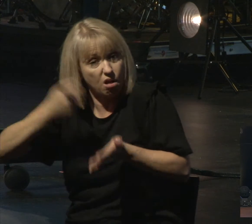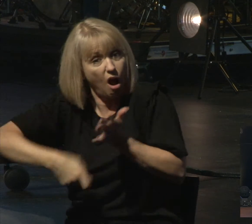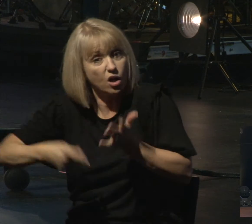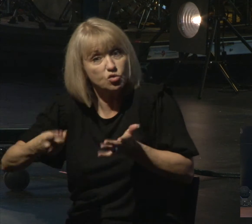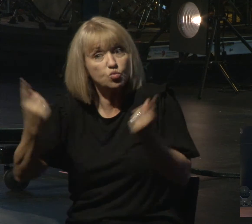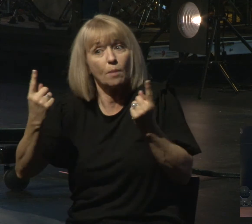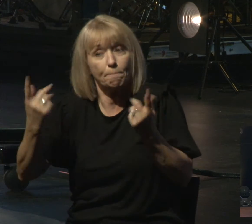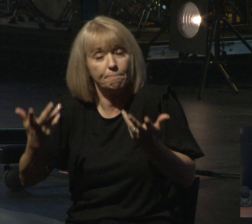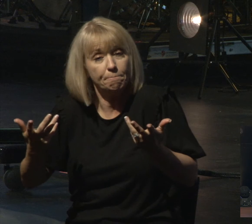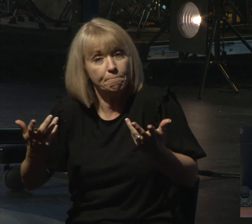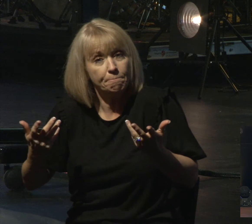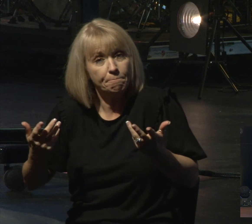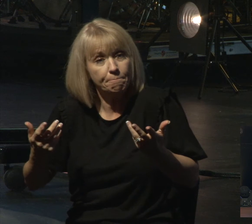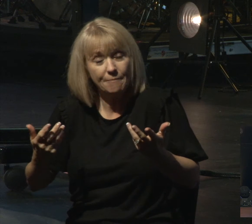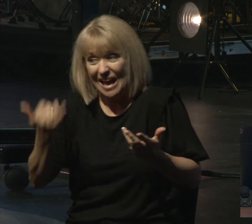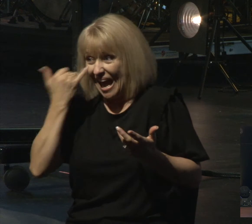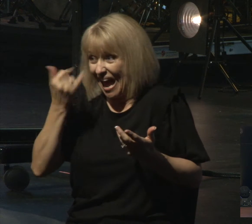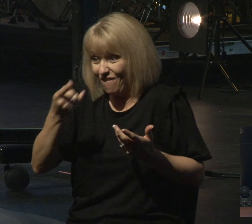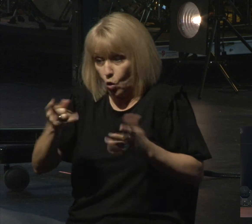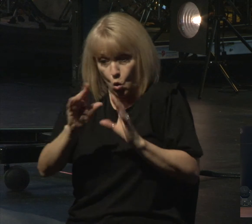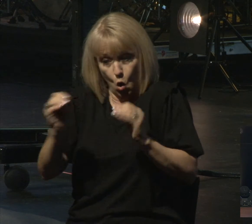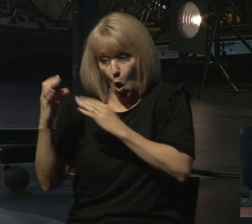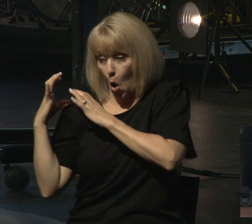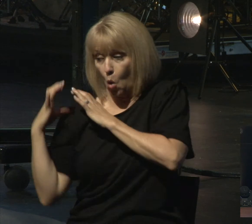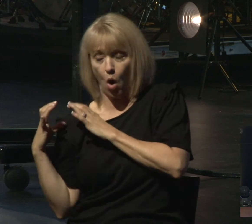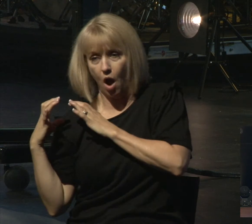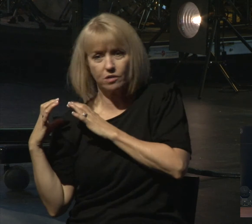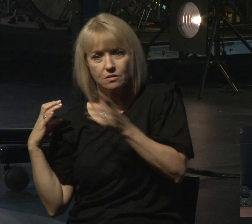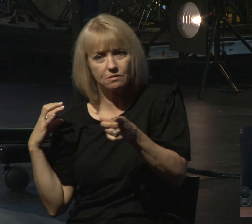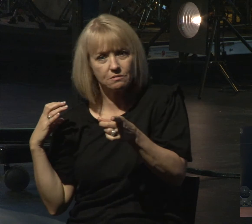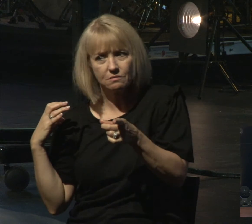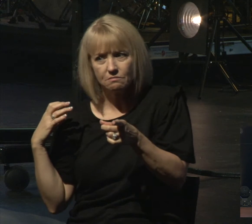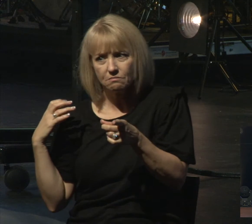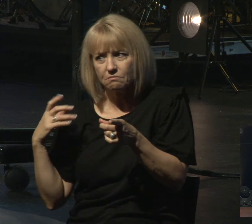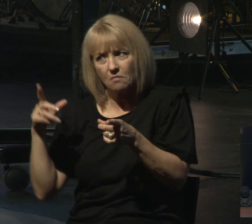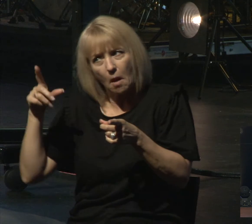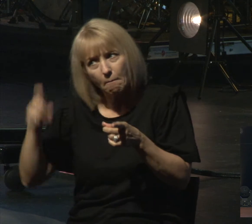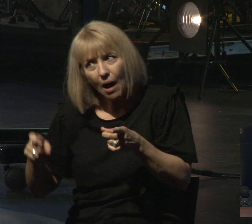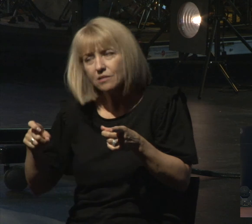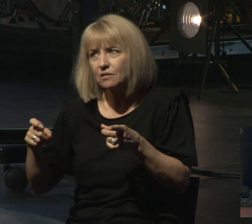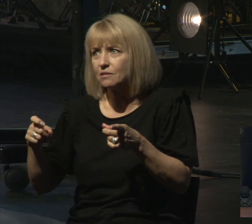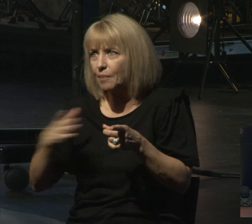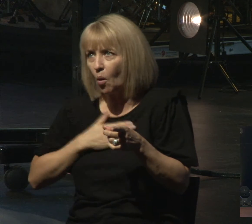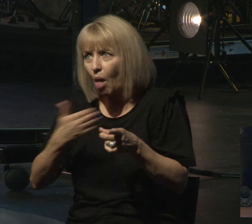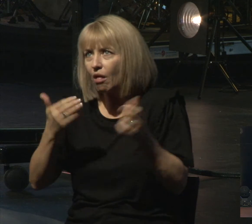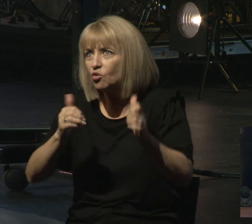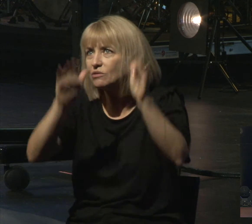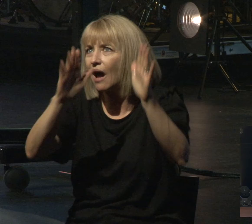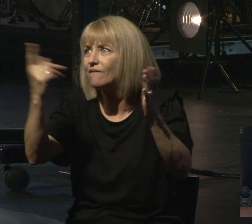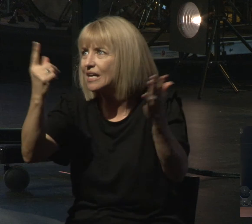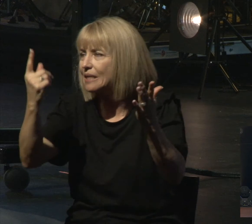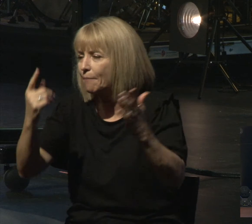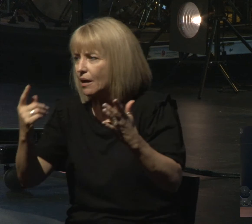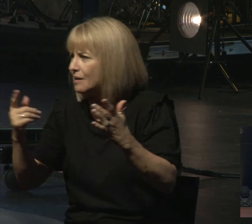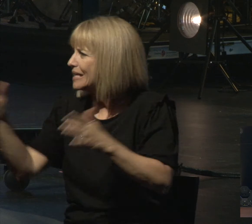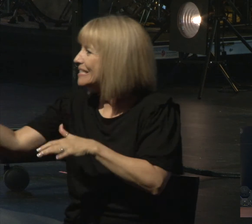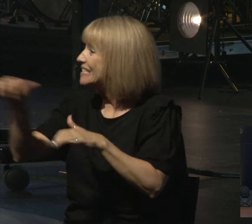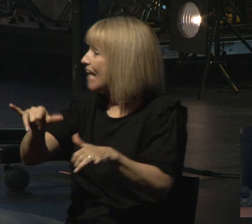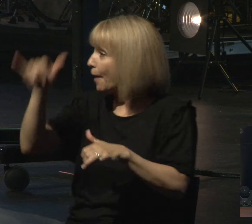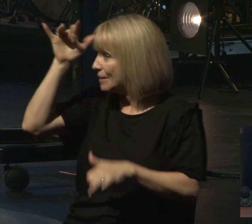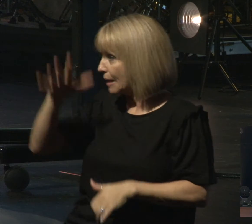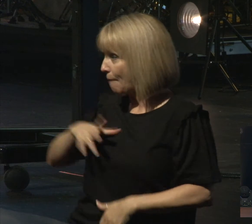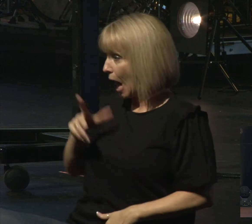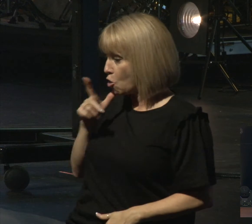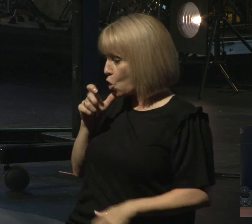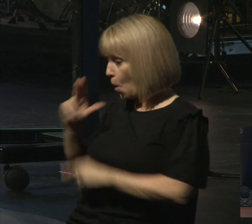cannot be my disciple. For which of you, desiring to build a tower, does not first sit down and count the cost, whether he has enough to complete